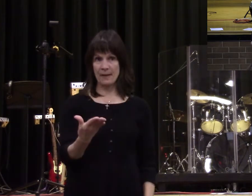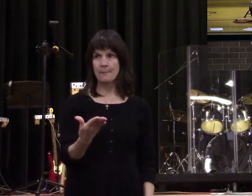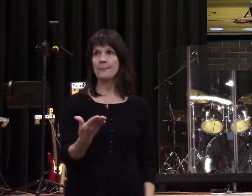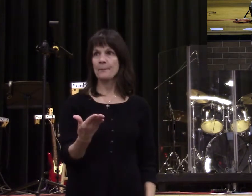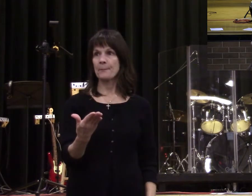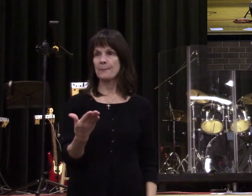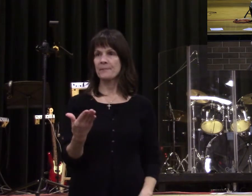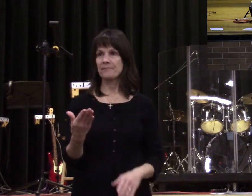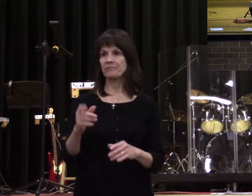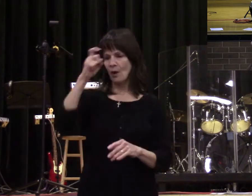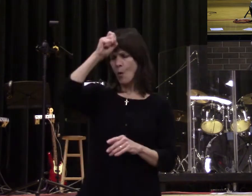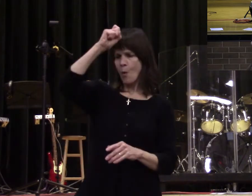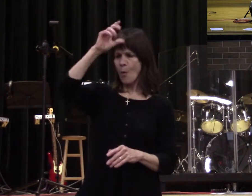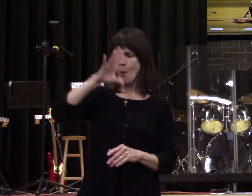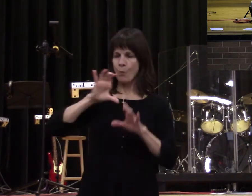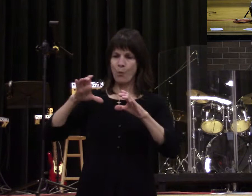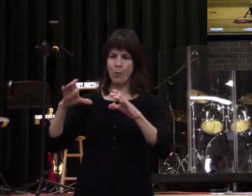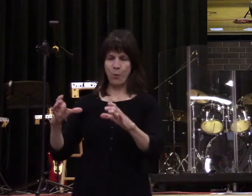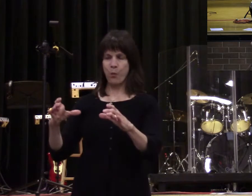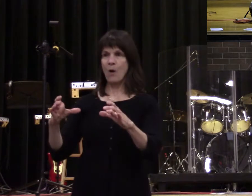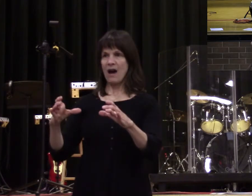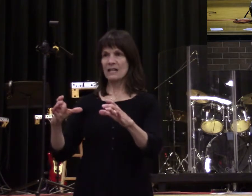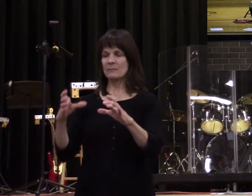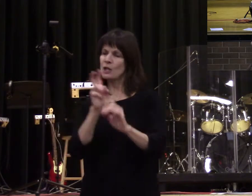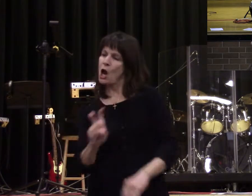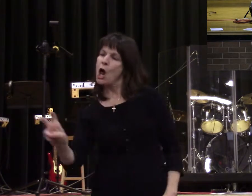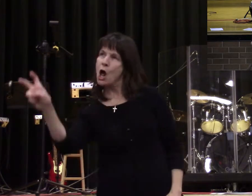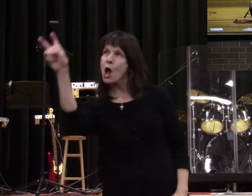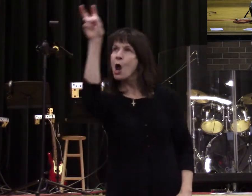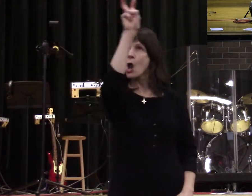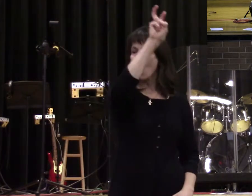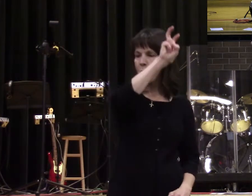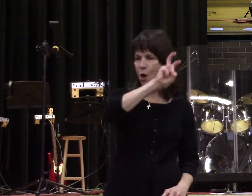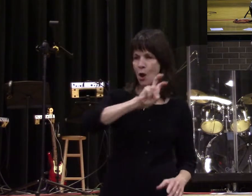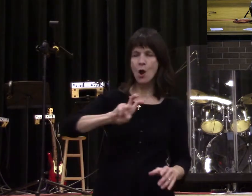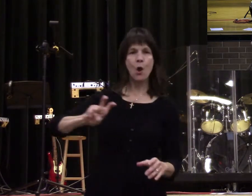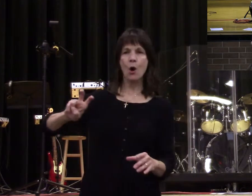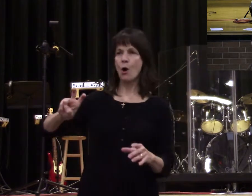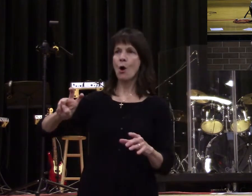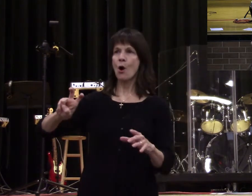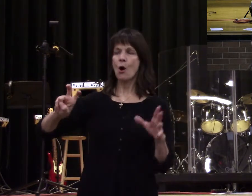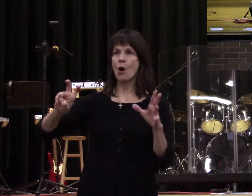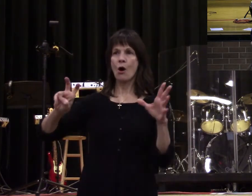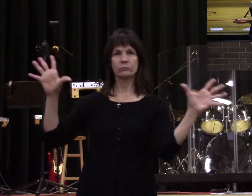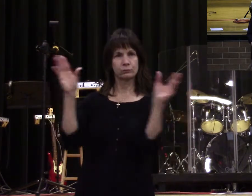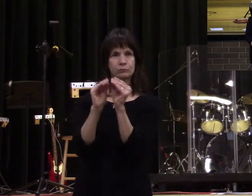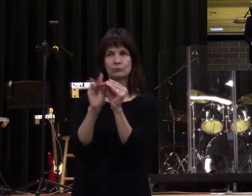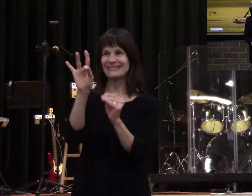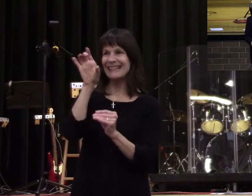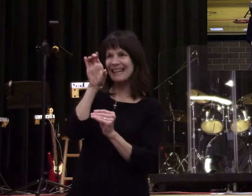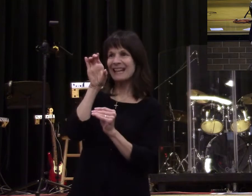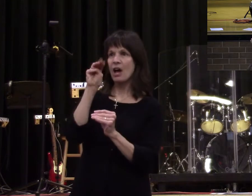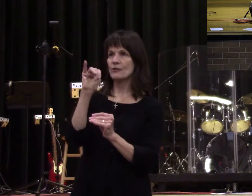about 6 months. These men were on a mission from God, a mission to worship the King, a